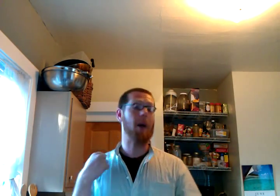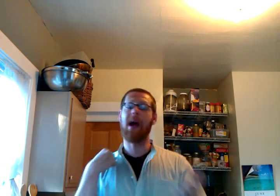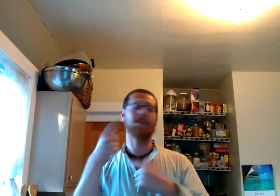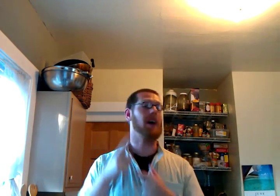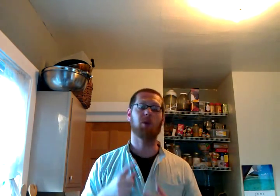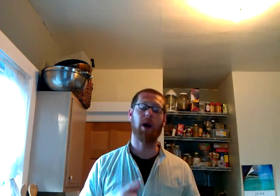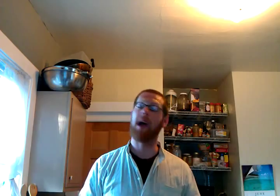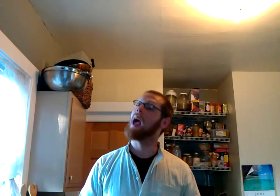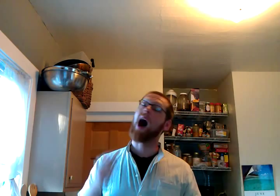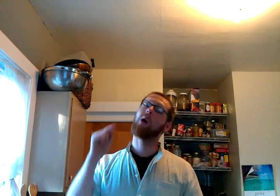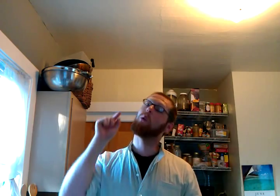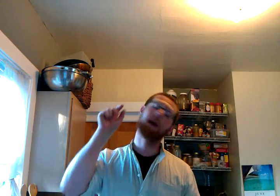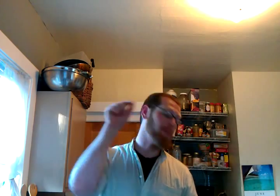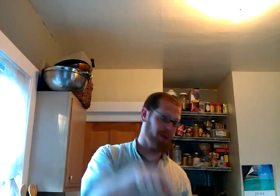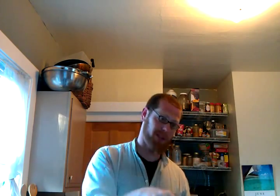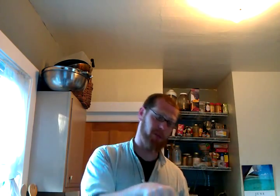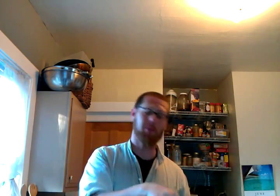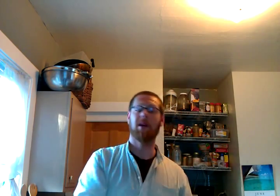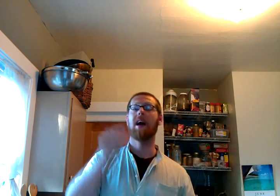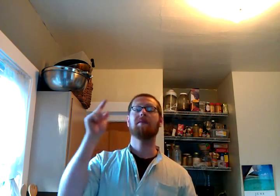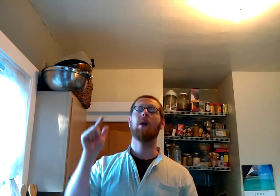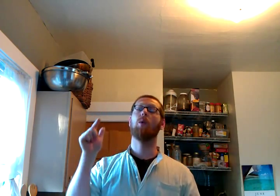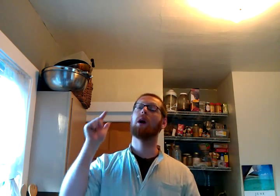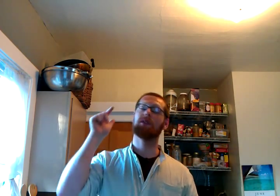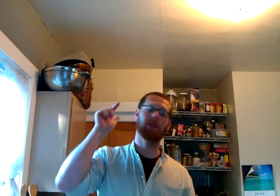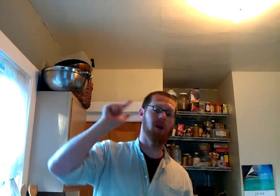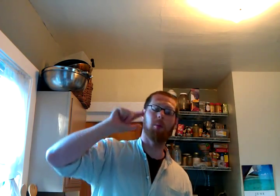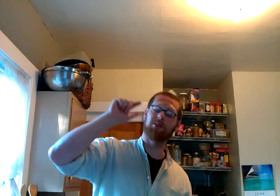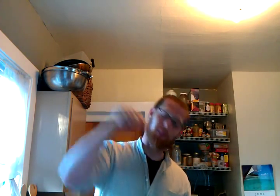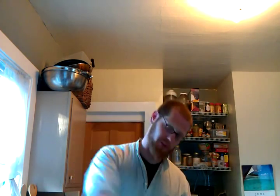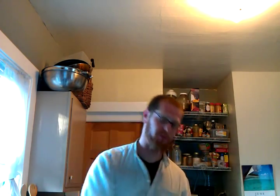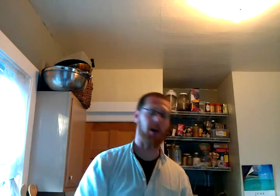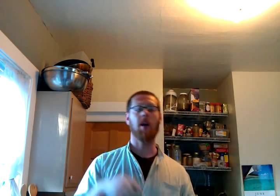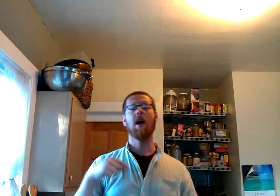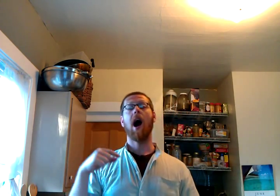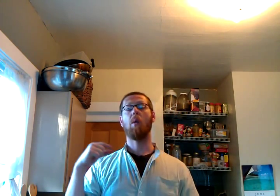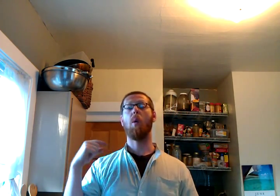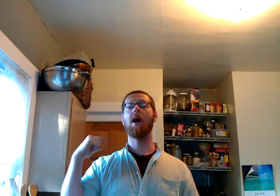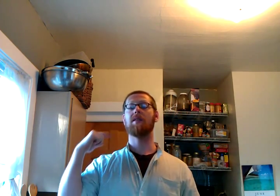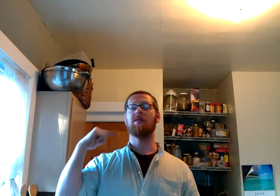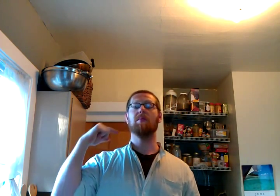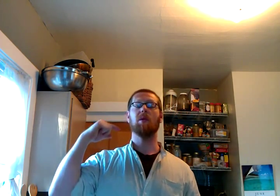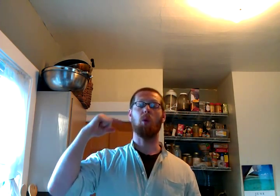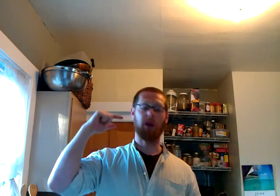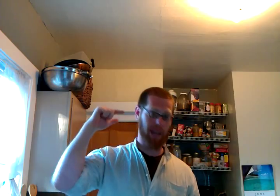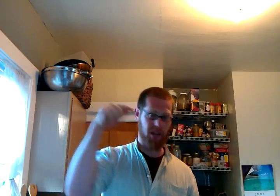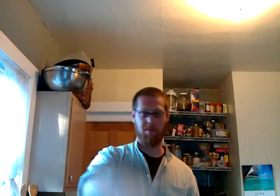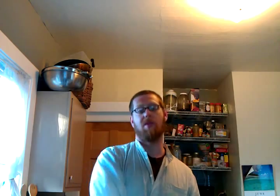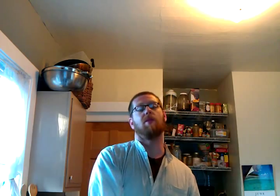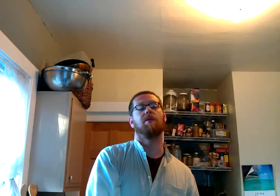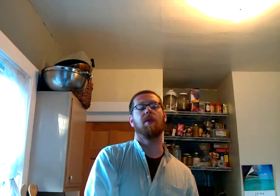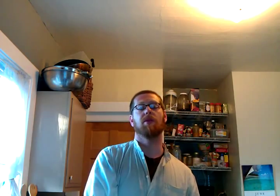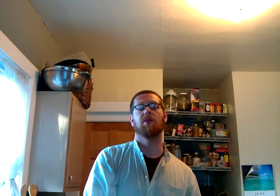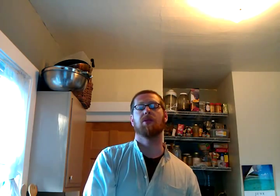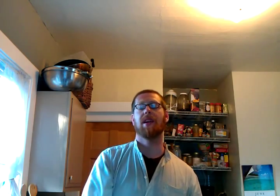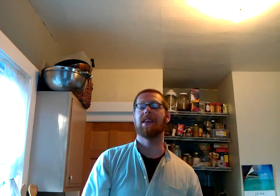headed the other way. I want more discipline in my life. I want to know my scriptures better. I want to be working in community with folks who are trying to nail